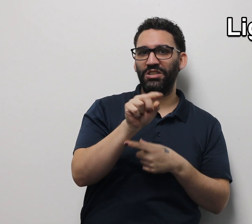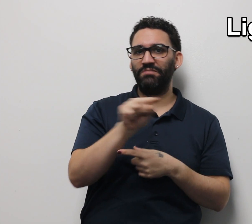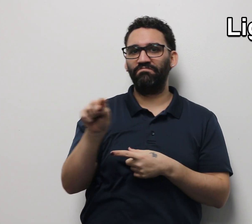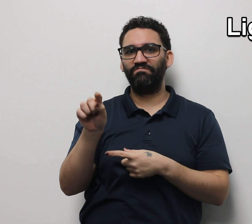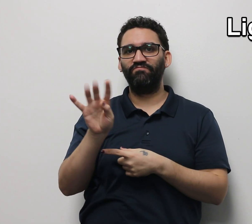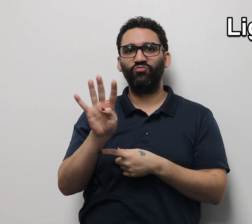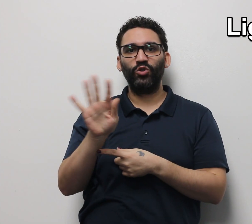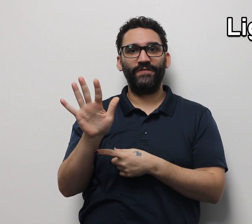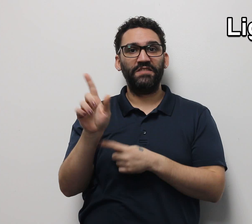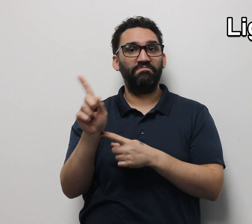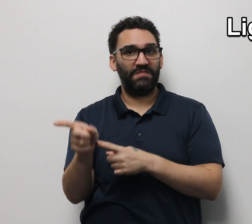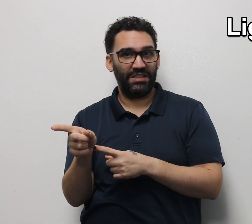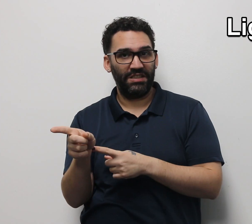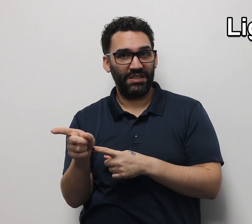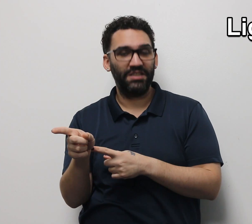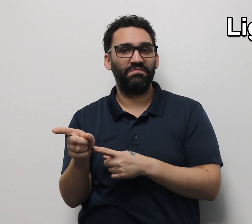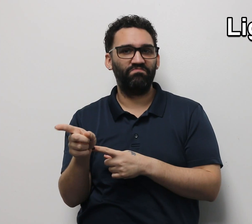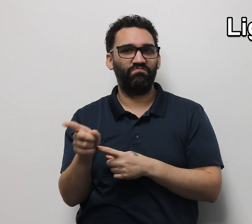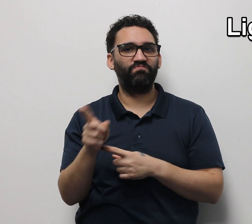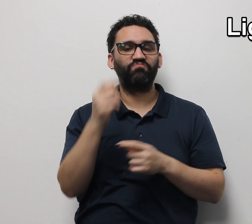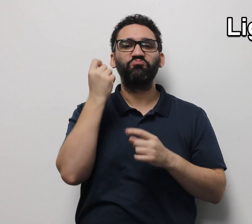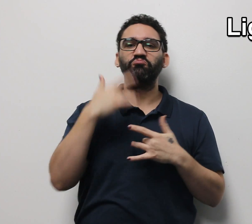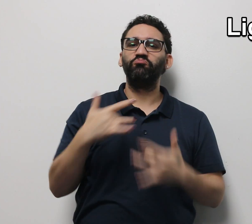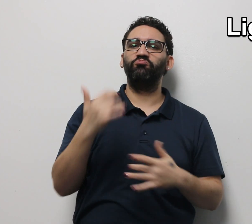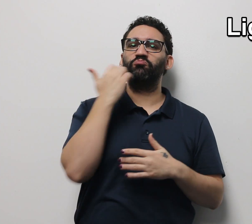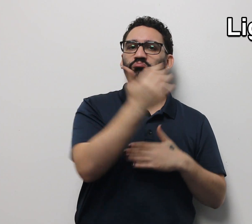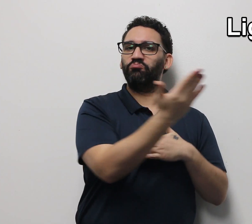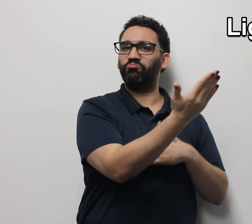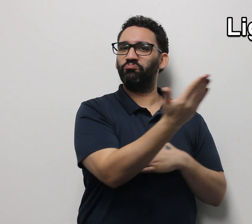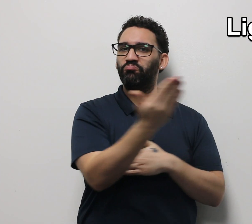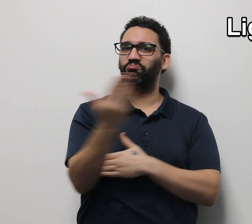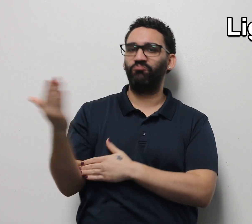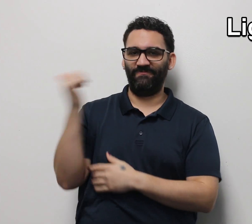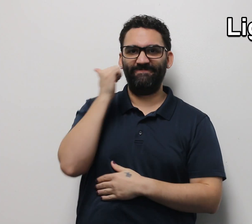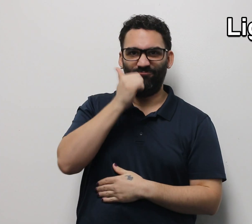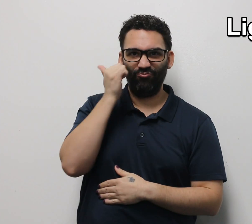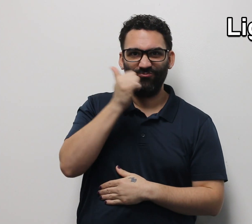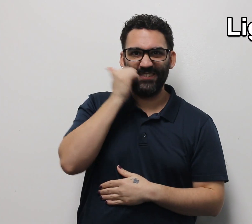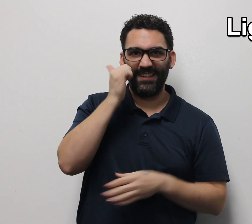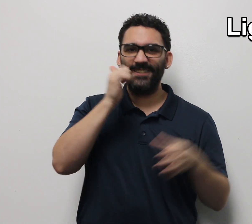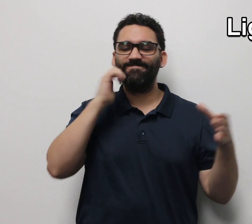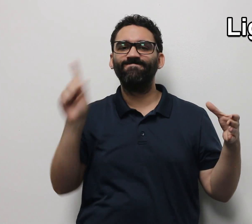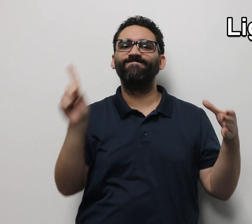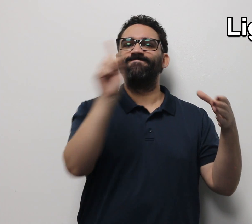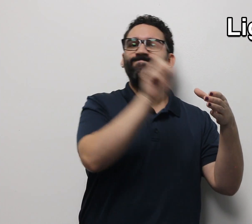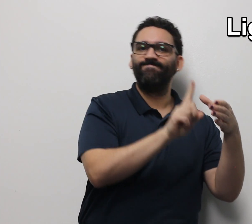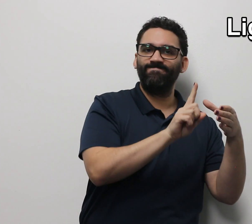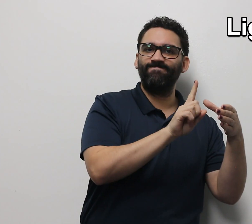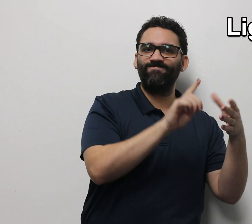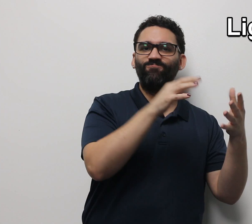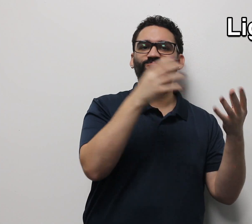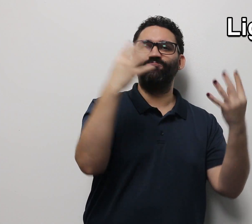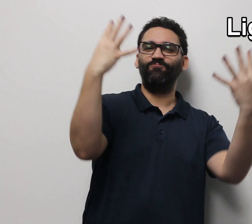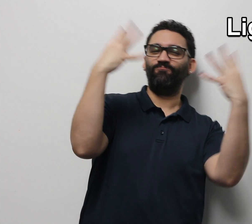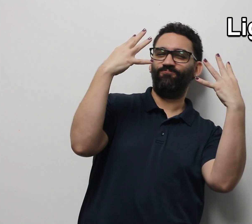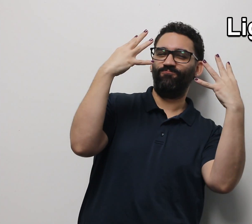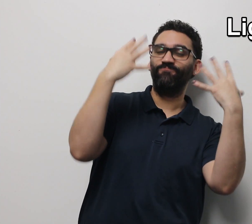stay for about 30 to 45 minutes. This would be an everyday kind of thing, so imagine going in every morning and